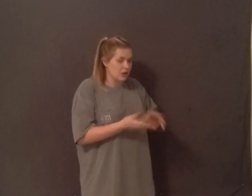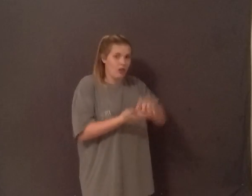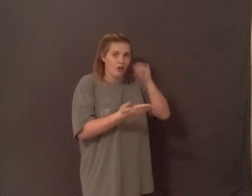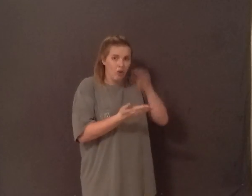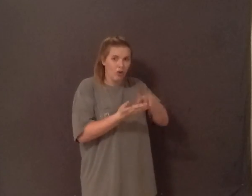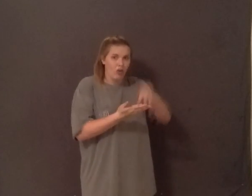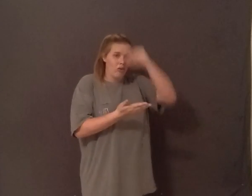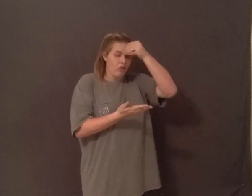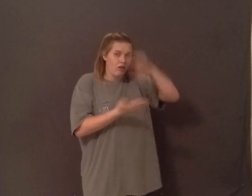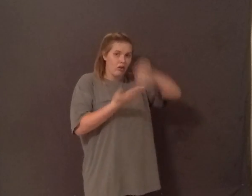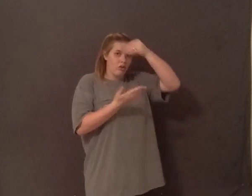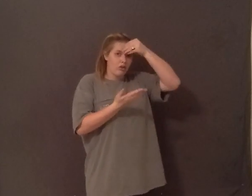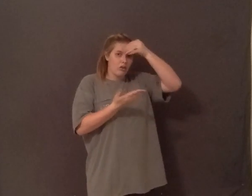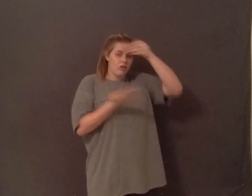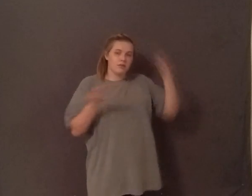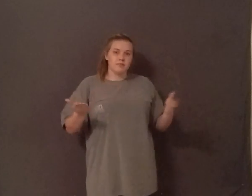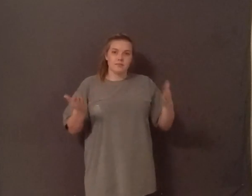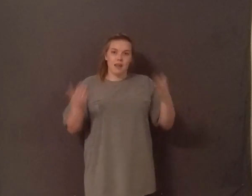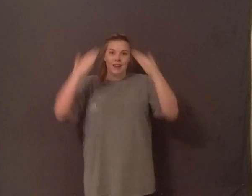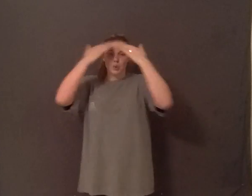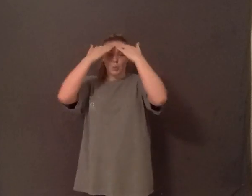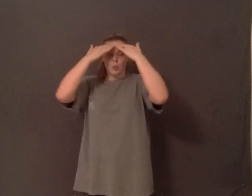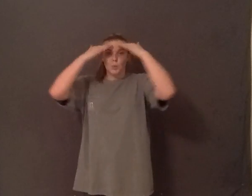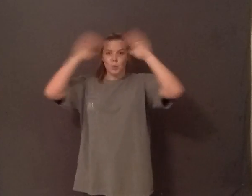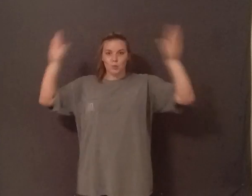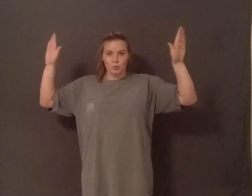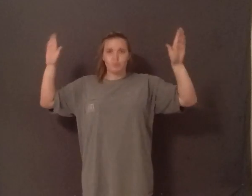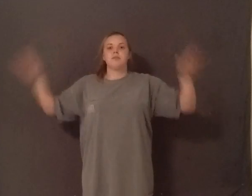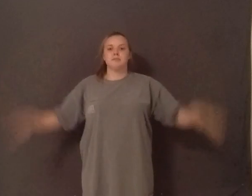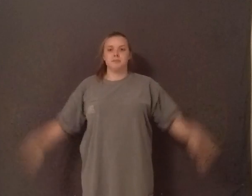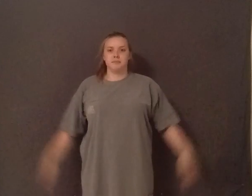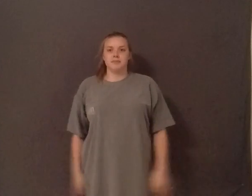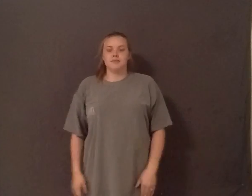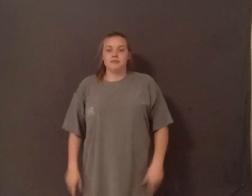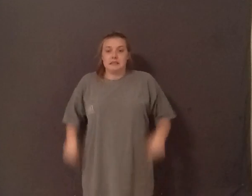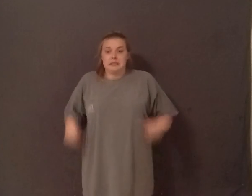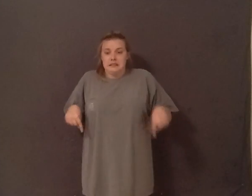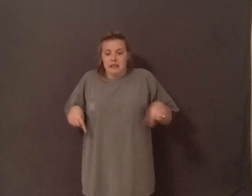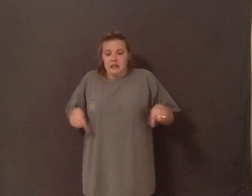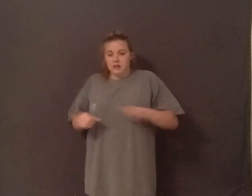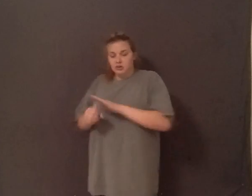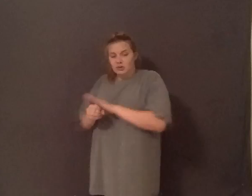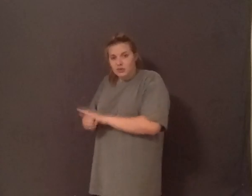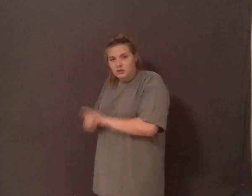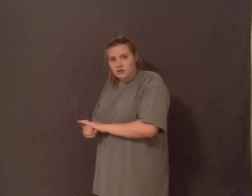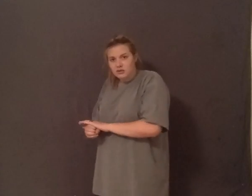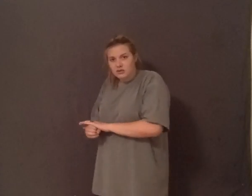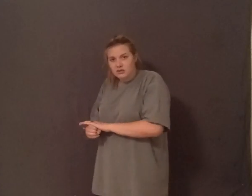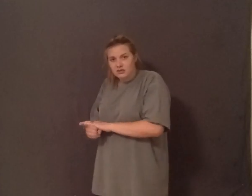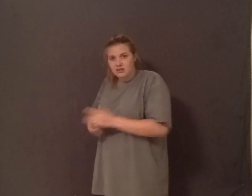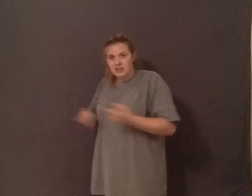know enough yet. I don't know what will come of it. Anxiety and stress is only created by the belief, I